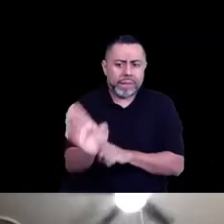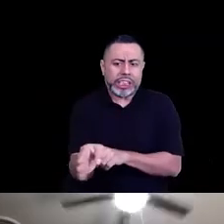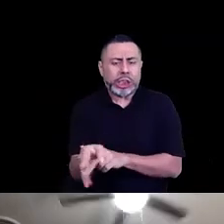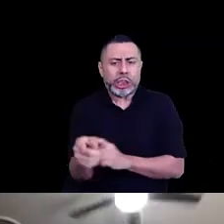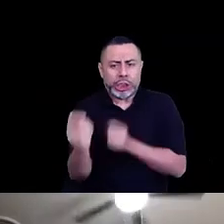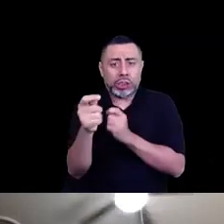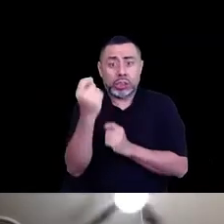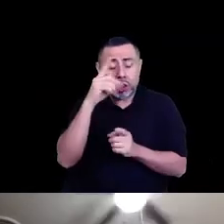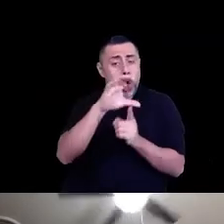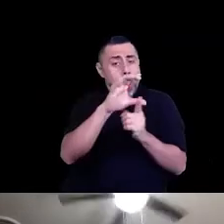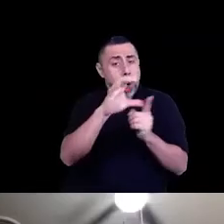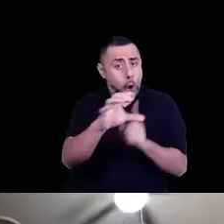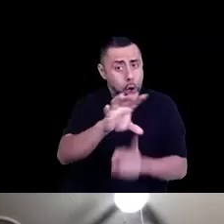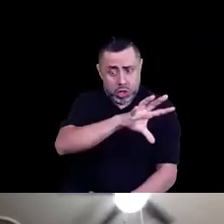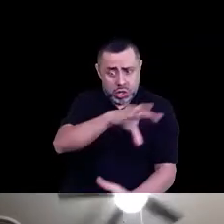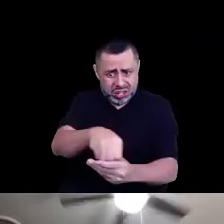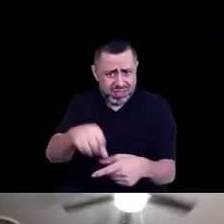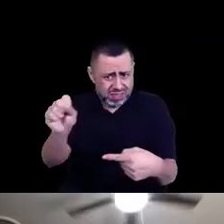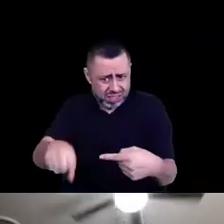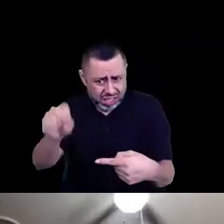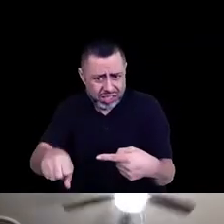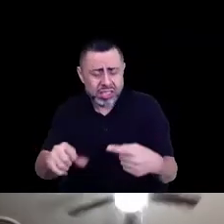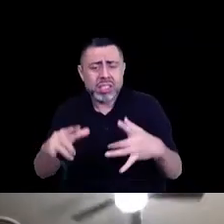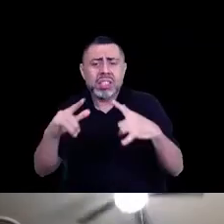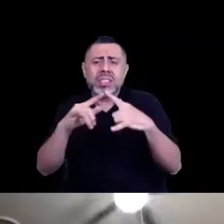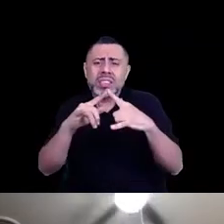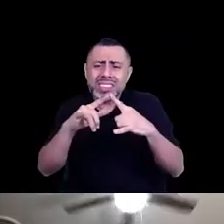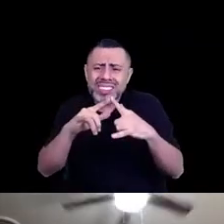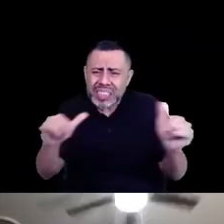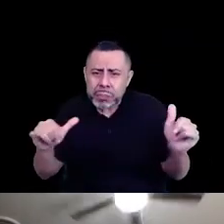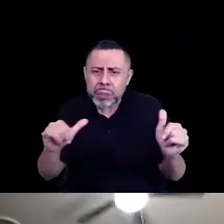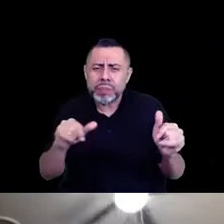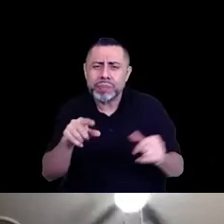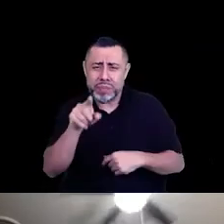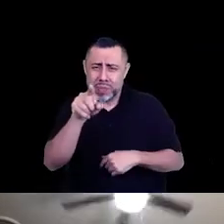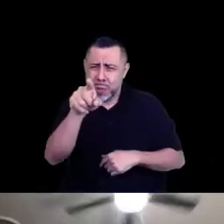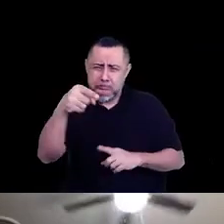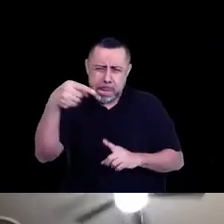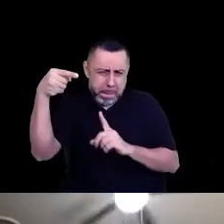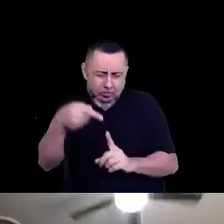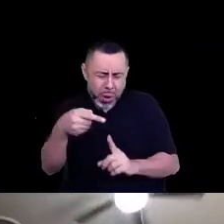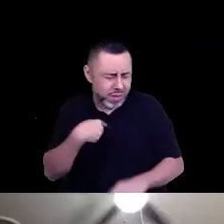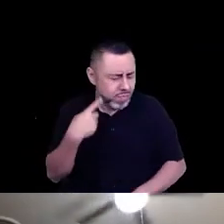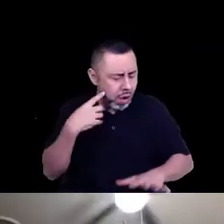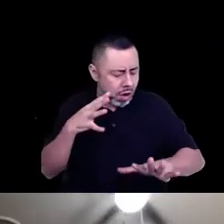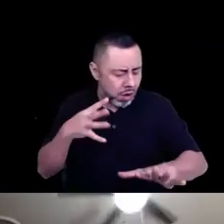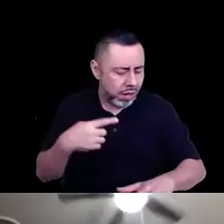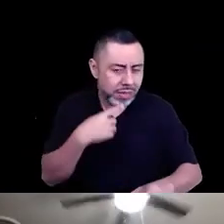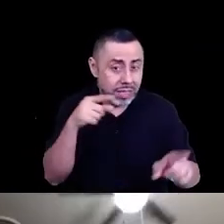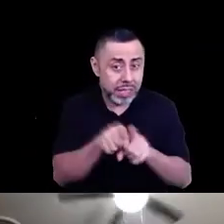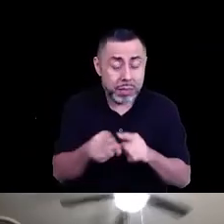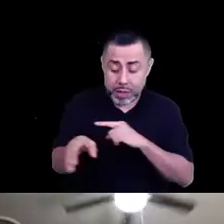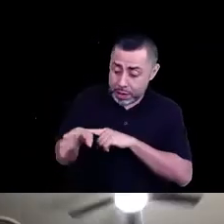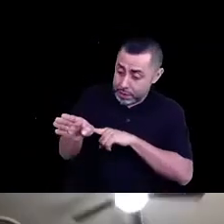part, but they, this saying, what you said it almost, he says, the fish is not for us to